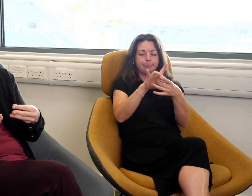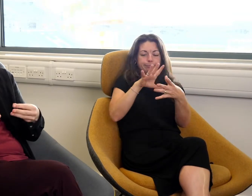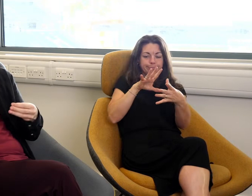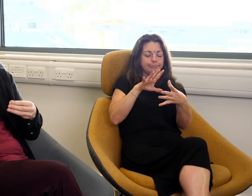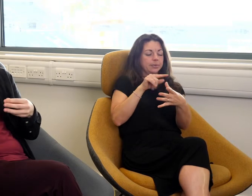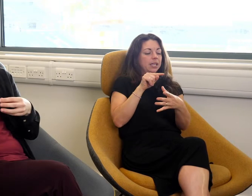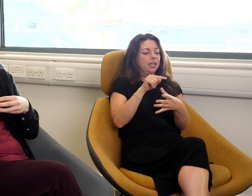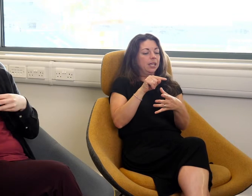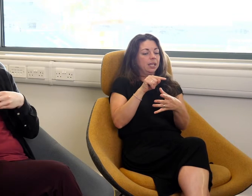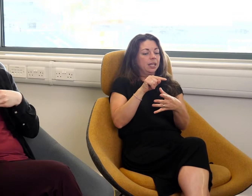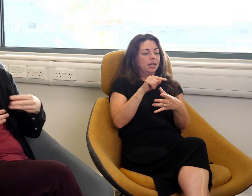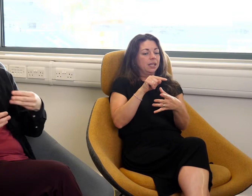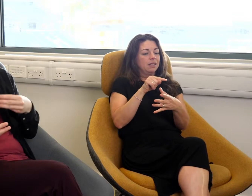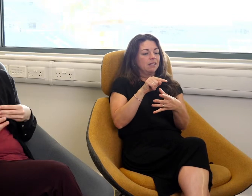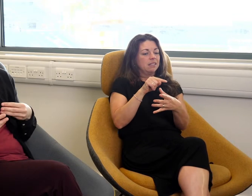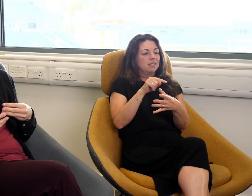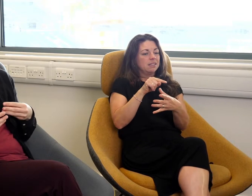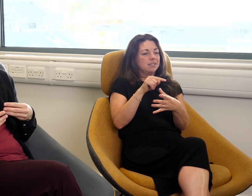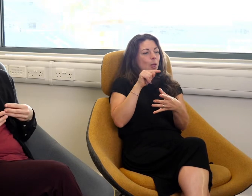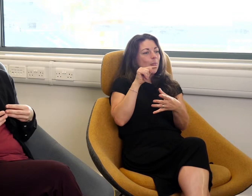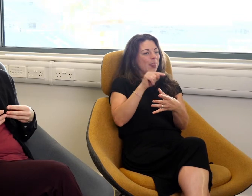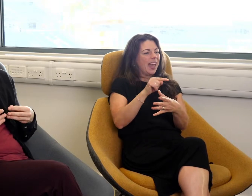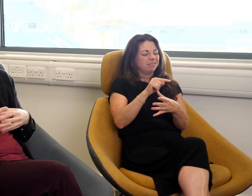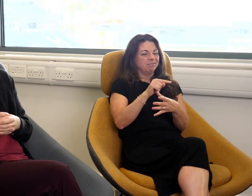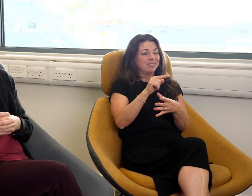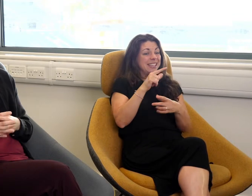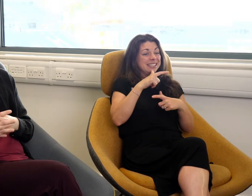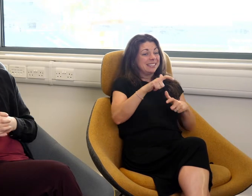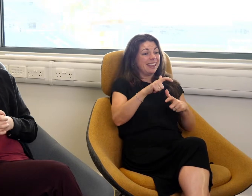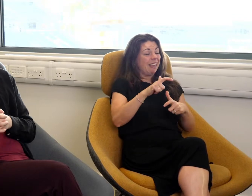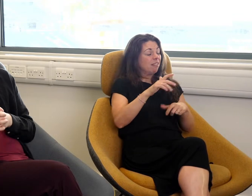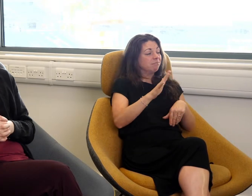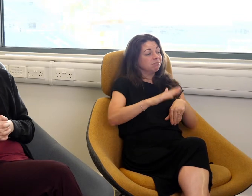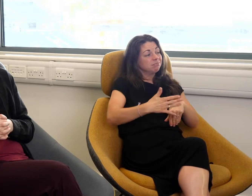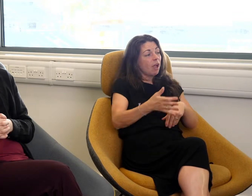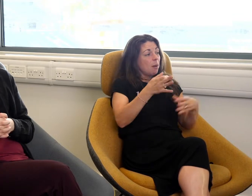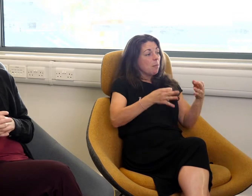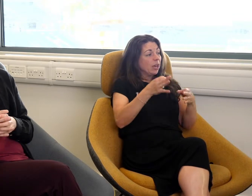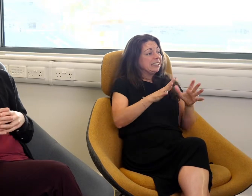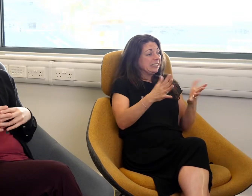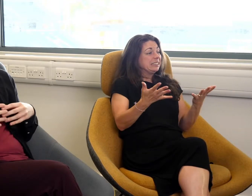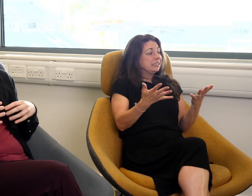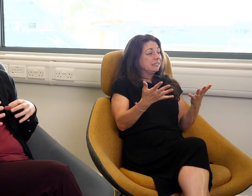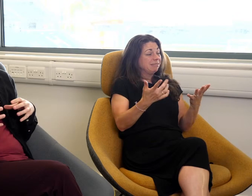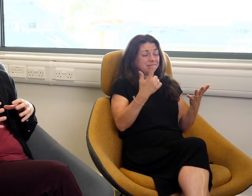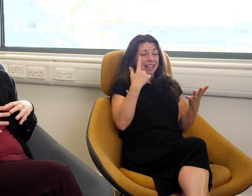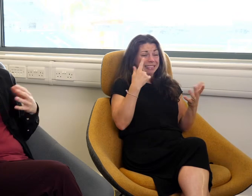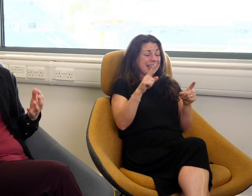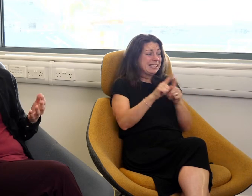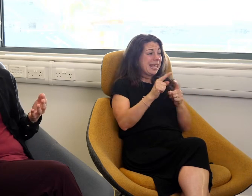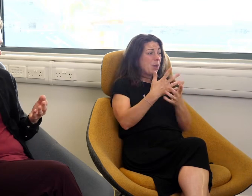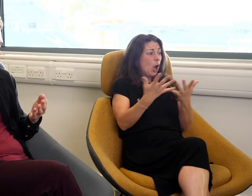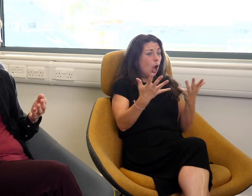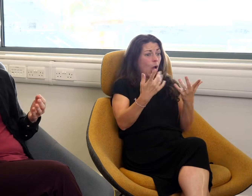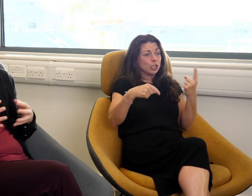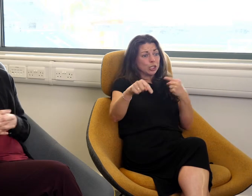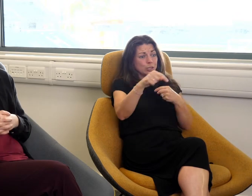politics aspect sort of stuck with me, I suppose. And I think there's lots of young people who grew up in non-political families